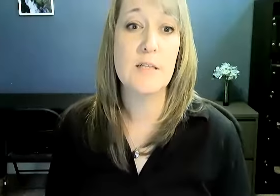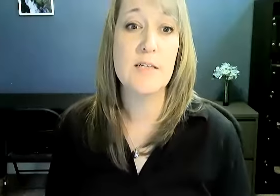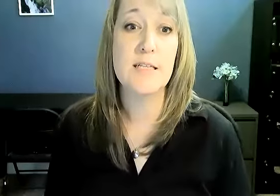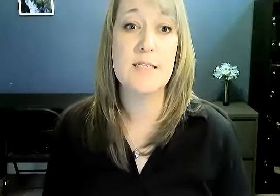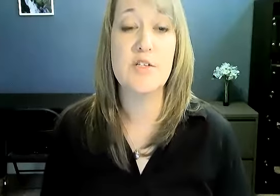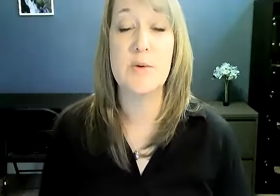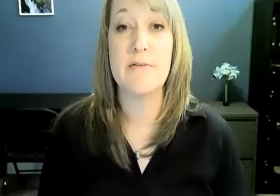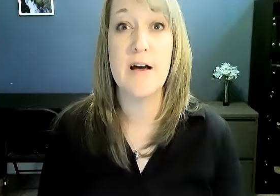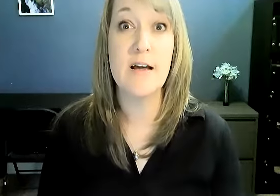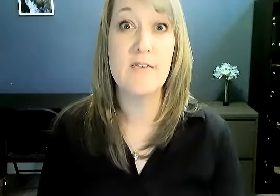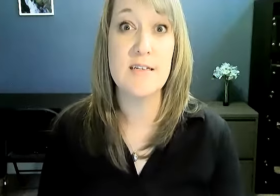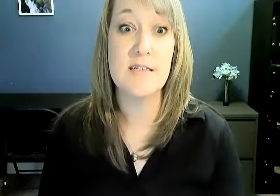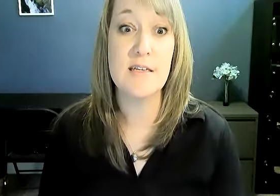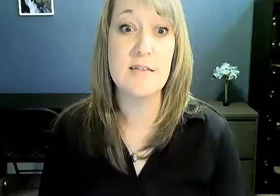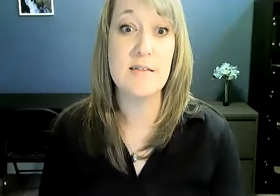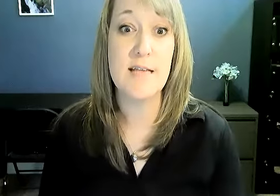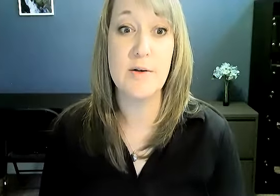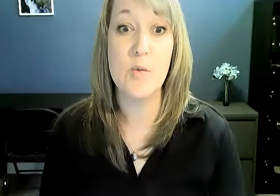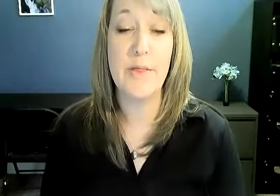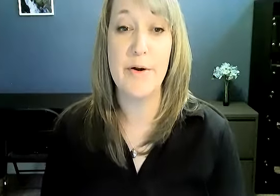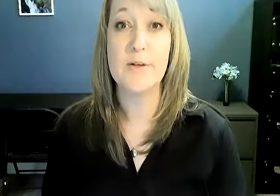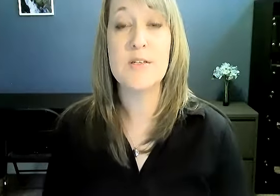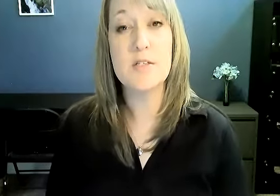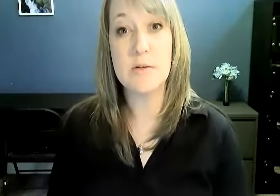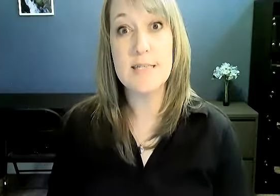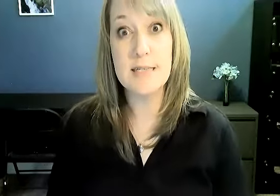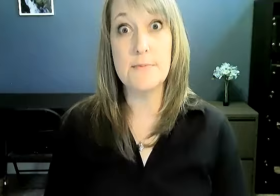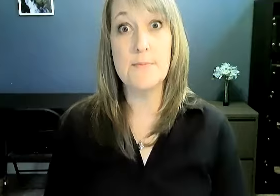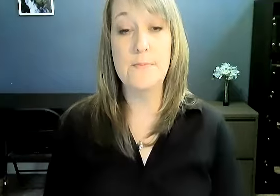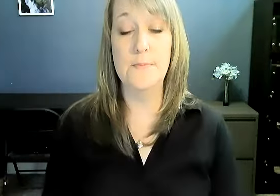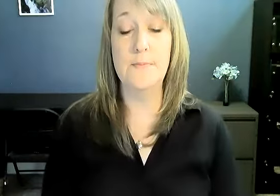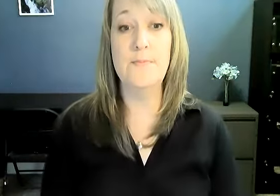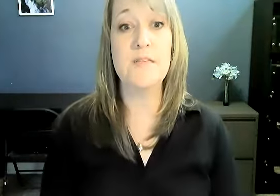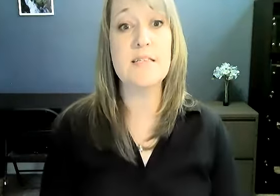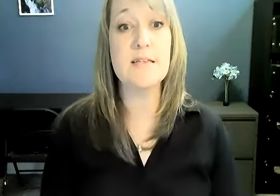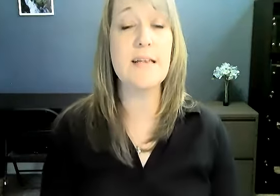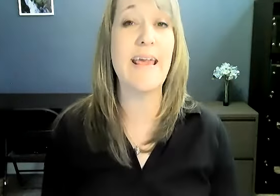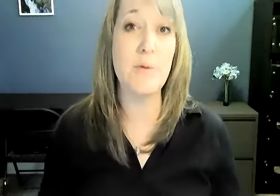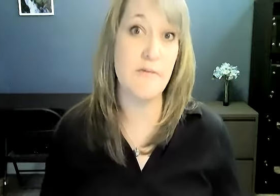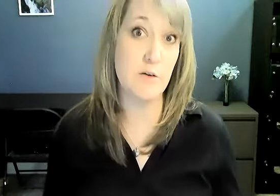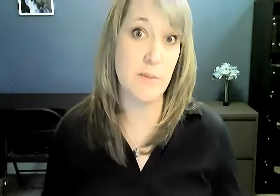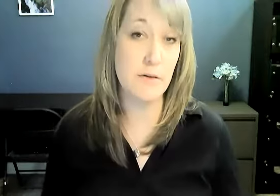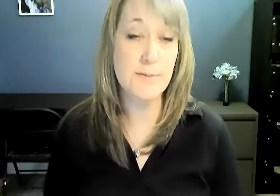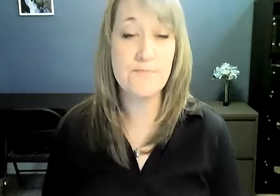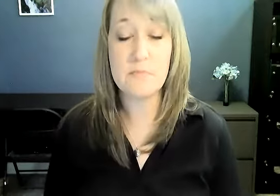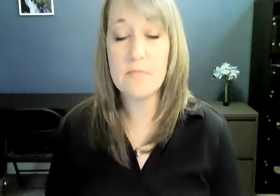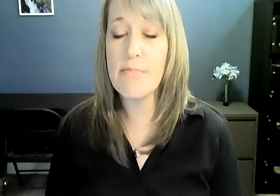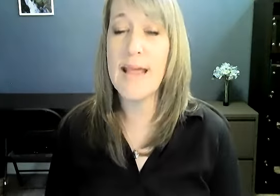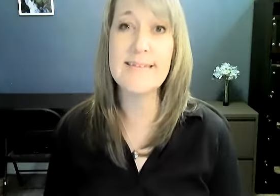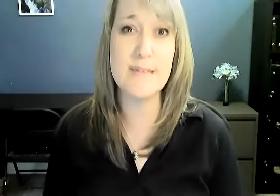Vocabulary list 25 is seasons and weather. So we'll start with season. Season can be fingerspelled and